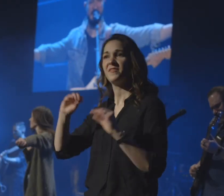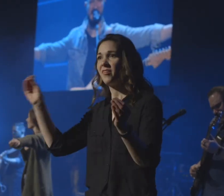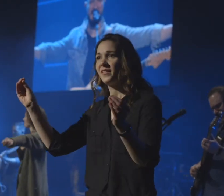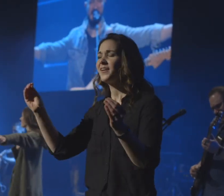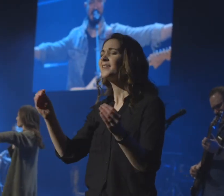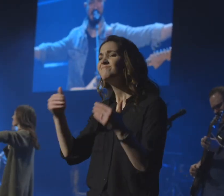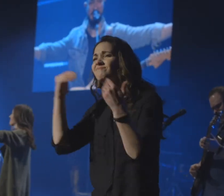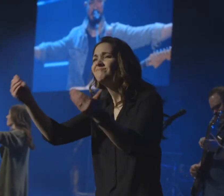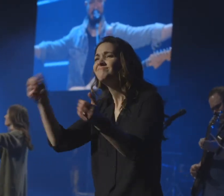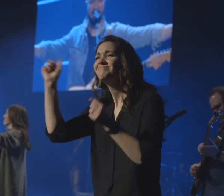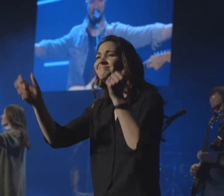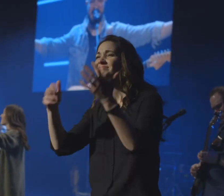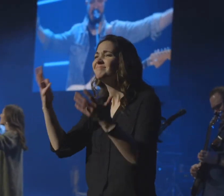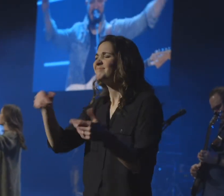your heart.